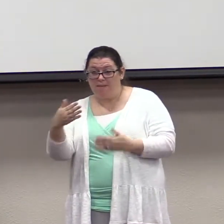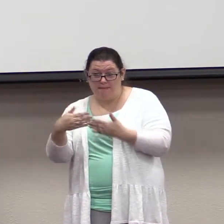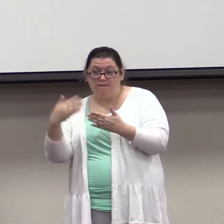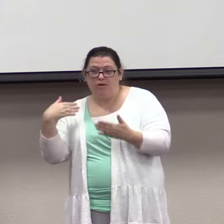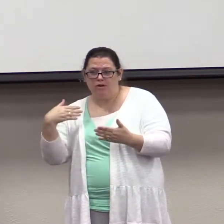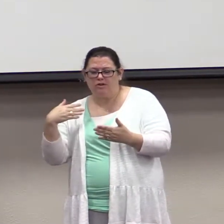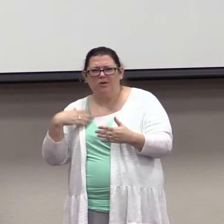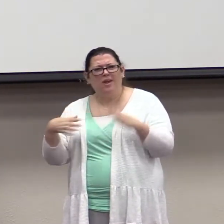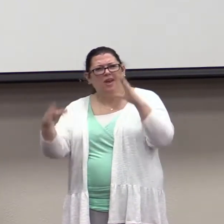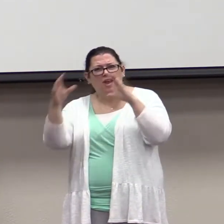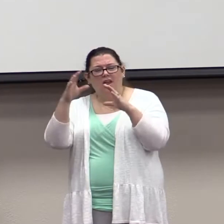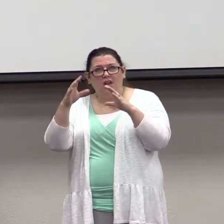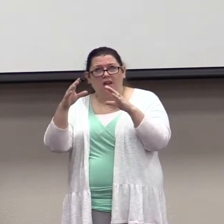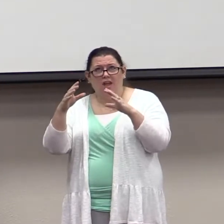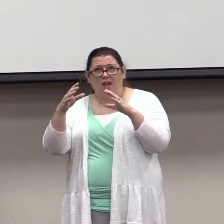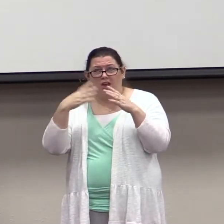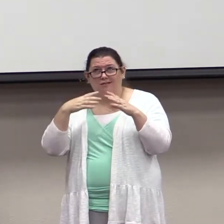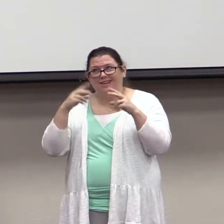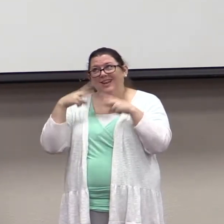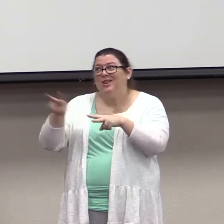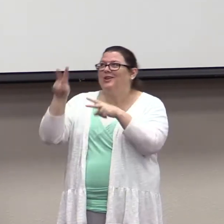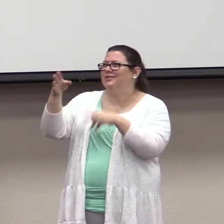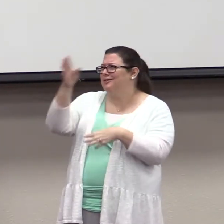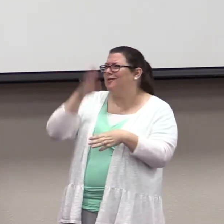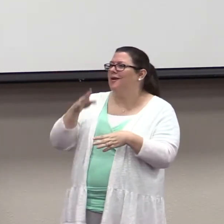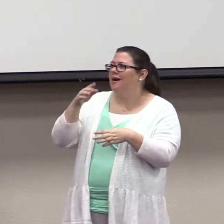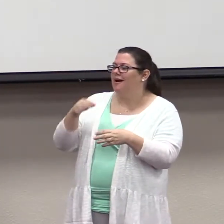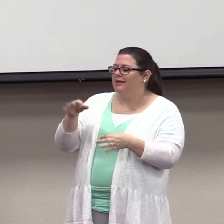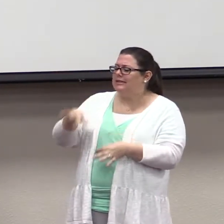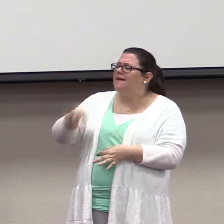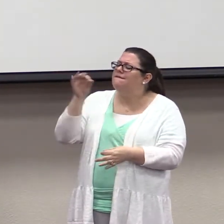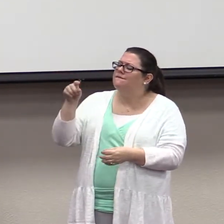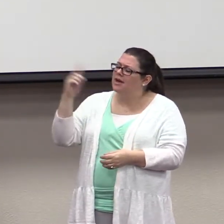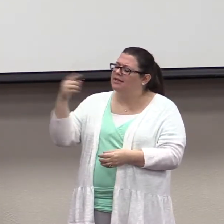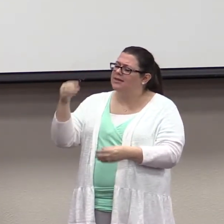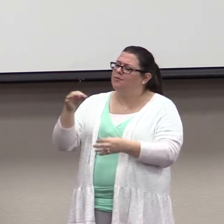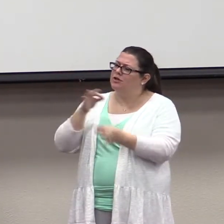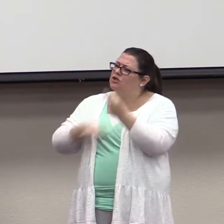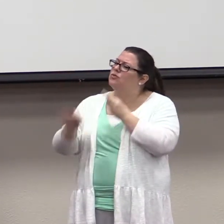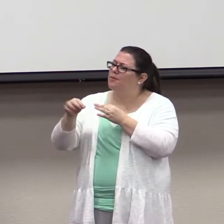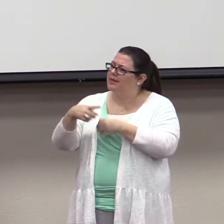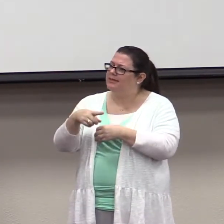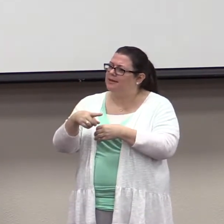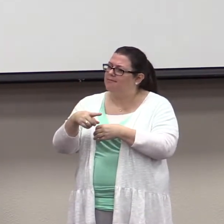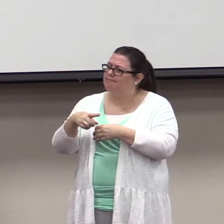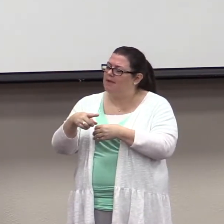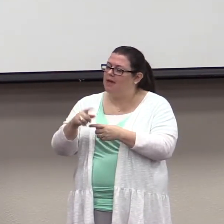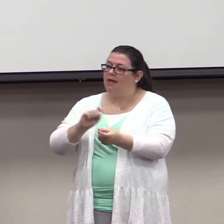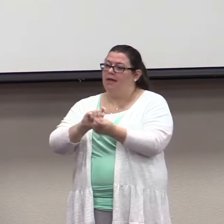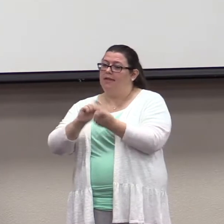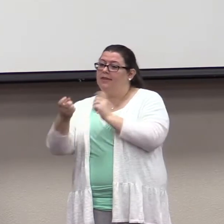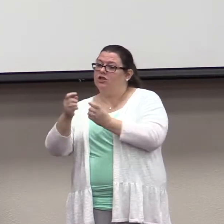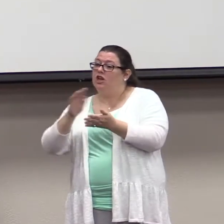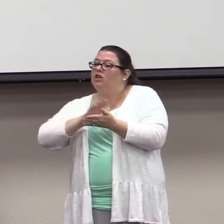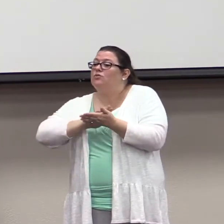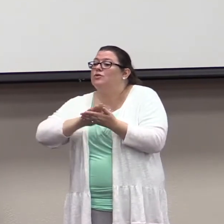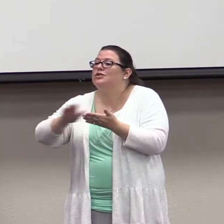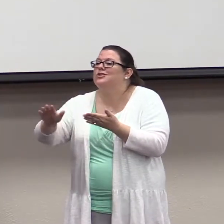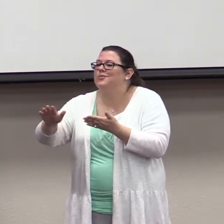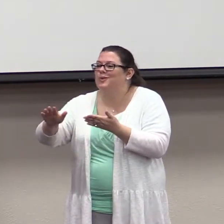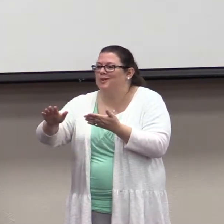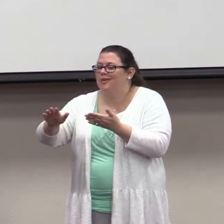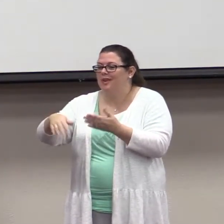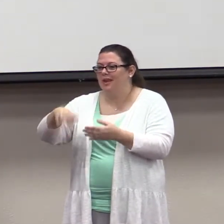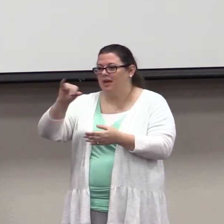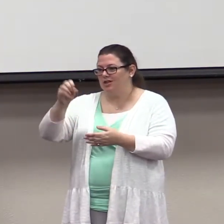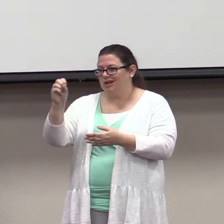to replace him. The transition was then smooth because they had already taken care of it, and Joshua helped guide the people into the land